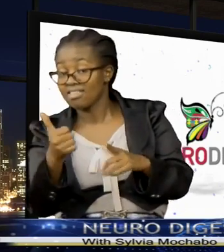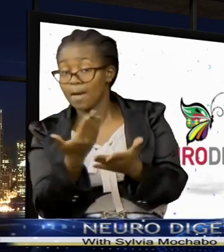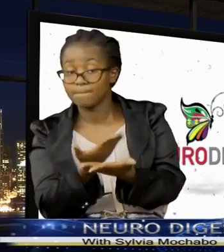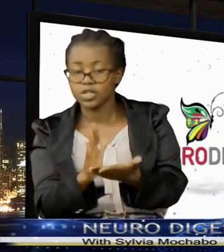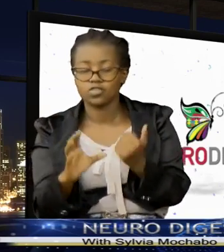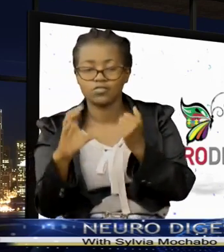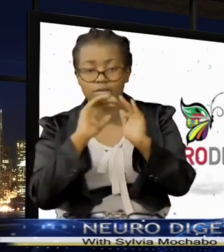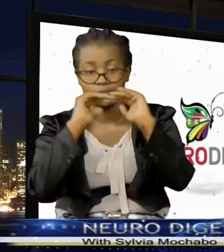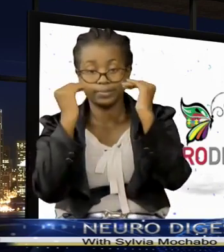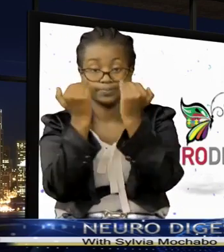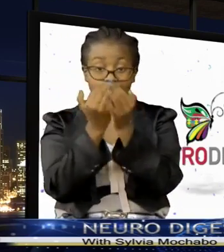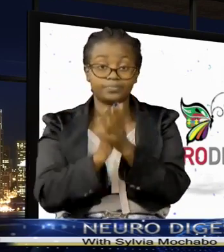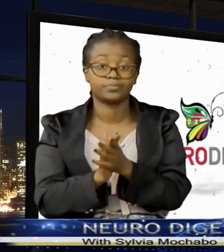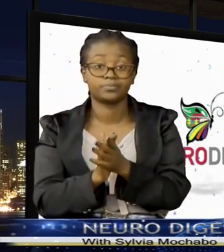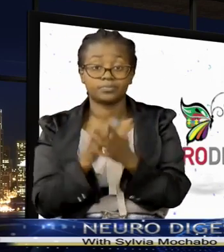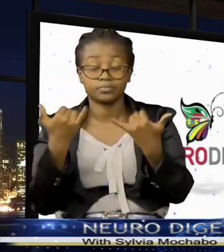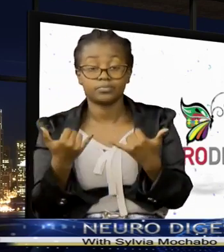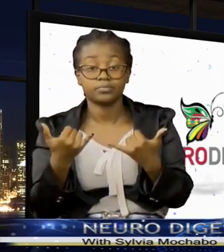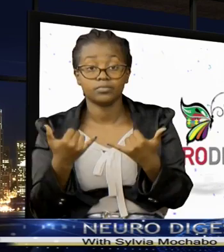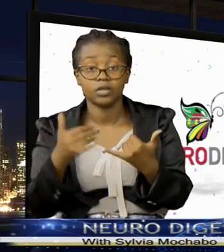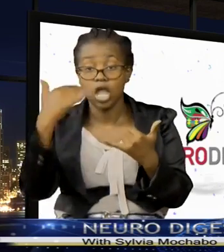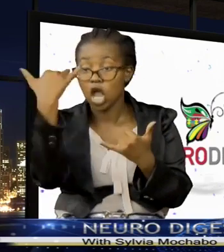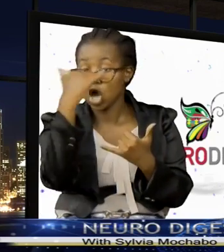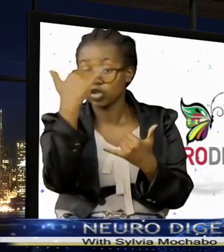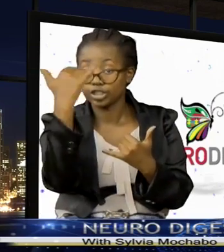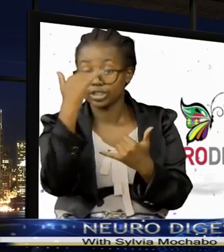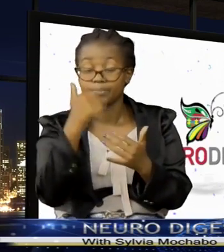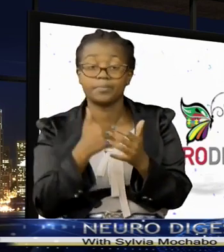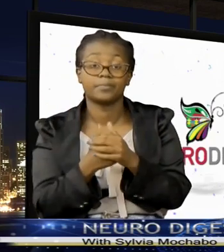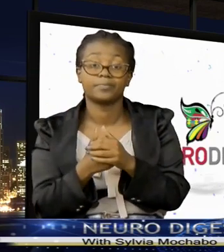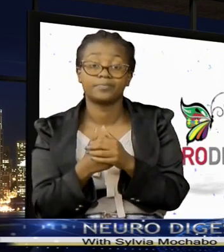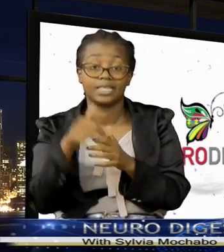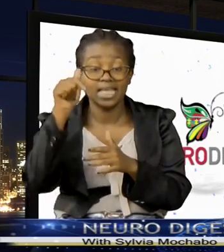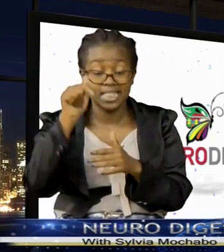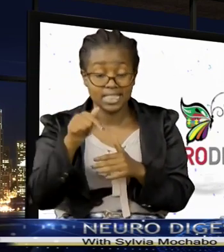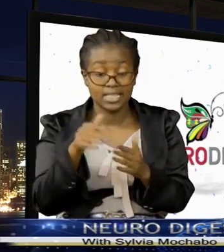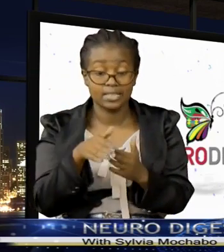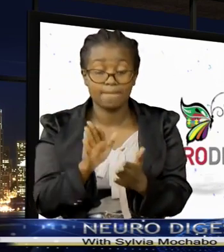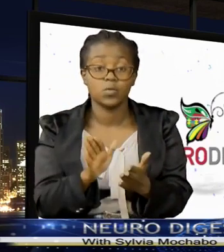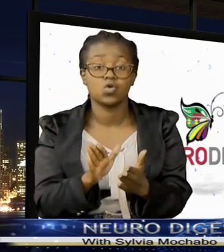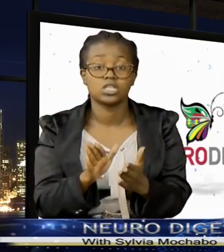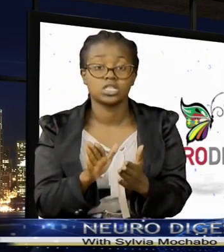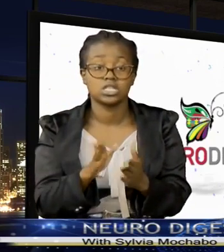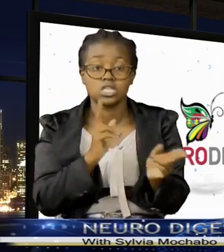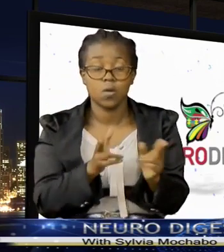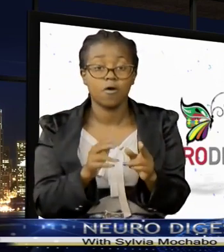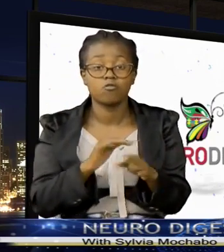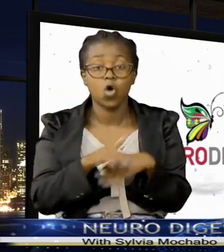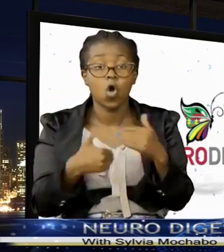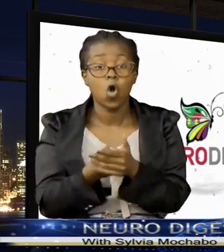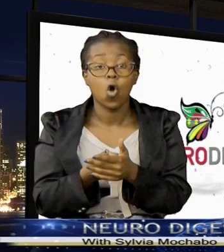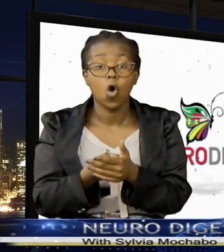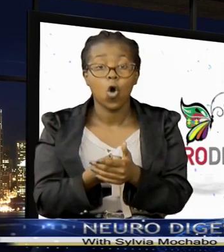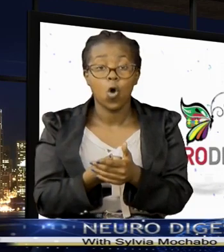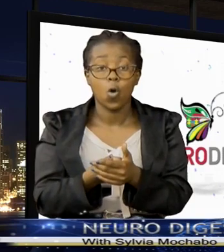world. Let's go to autism spectrum disorder. This is the most common of all the